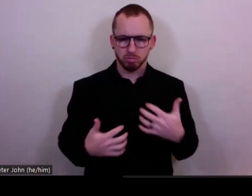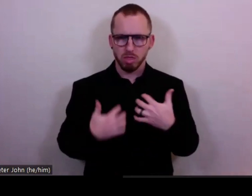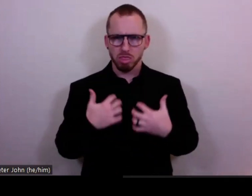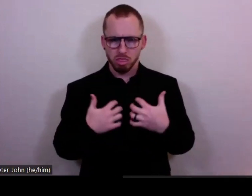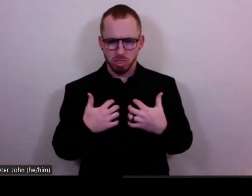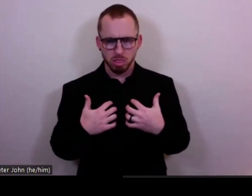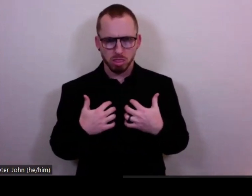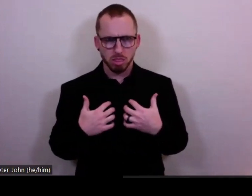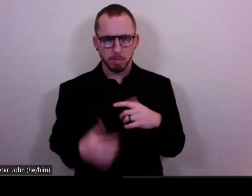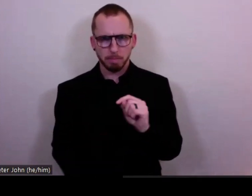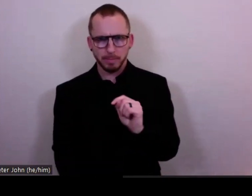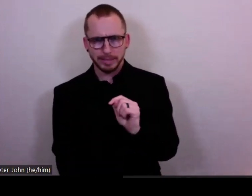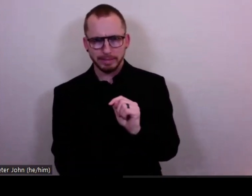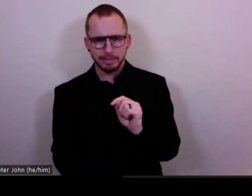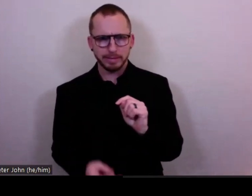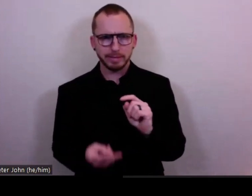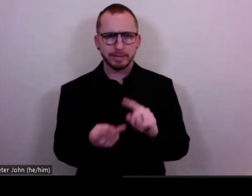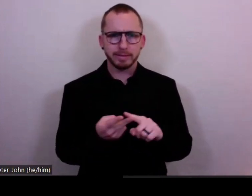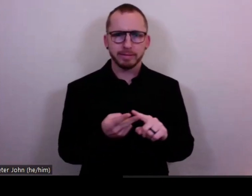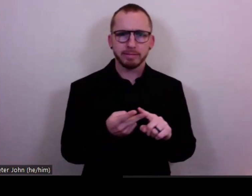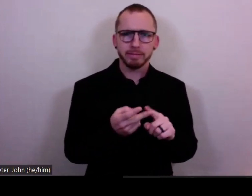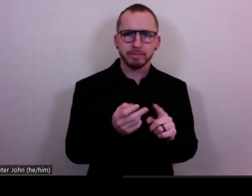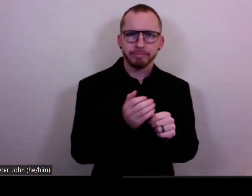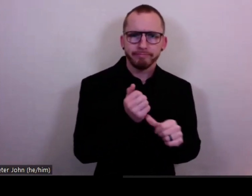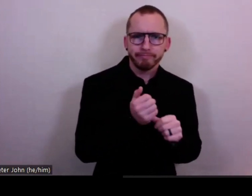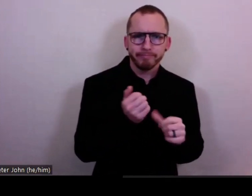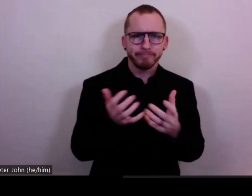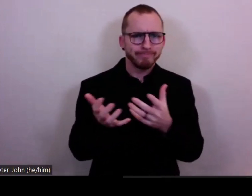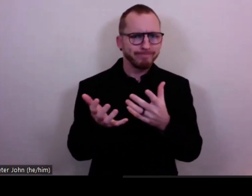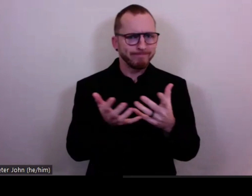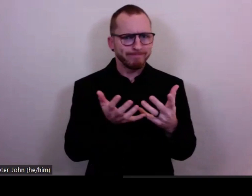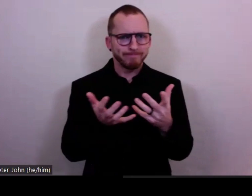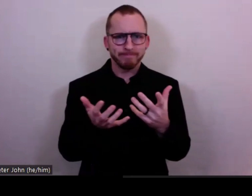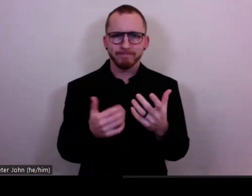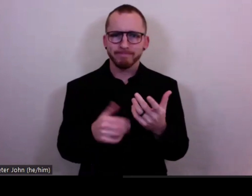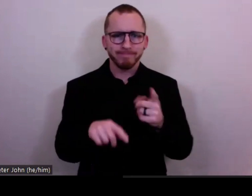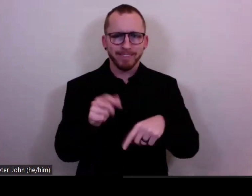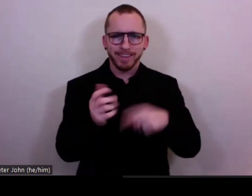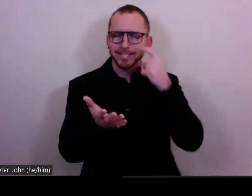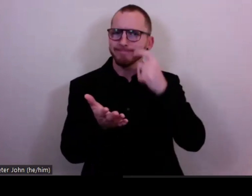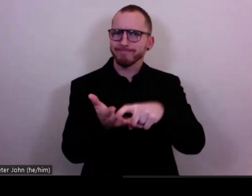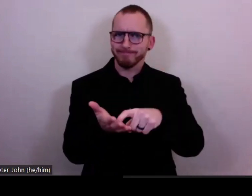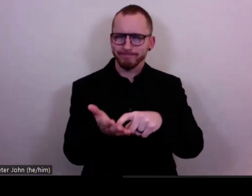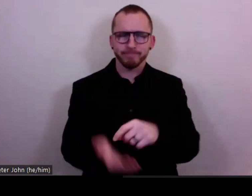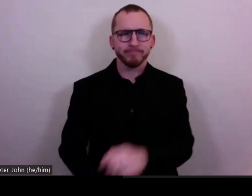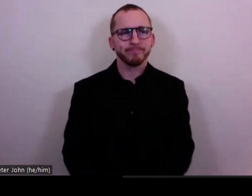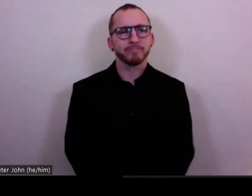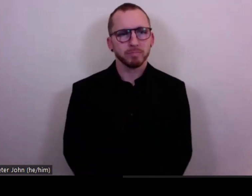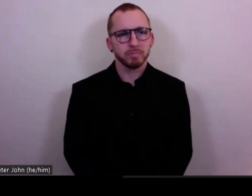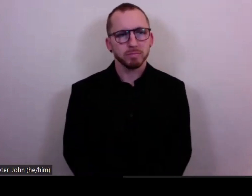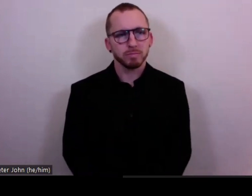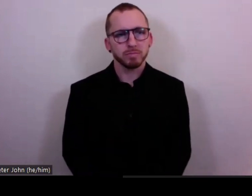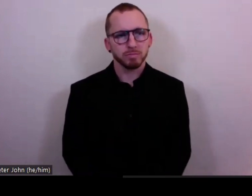it's really hard for them to understand certain sensations. You will also see that it is extremely challenging to